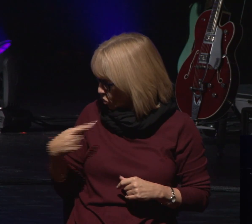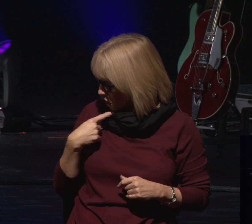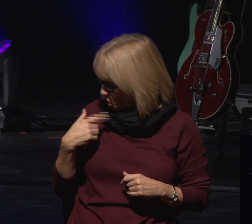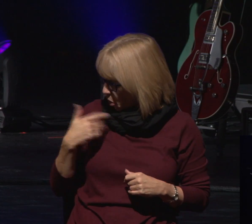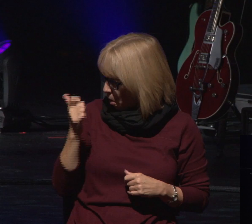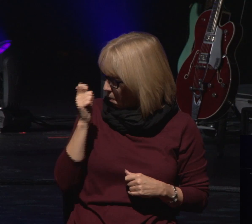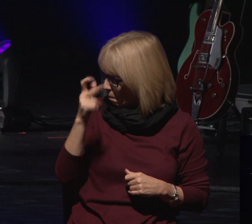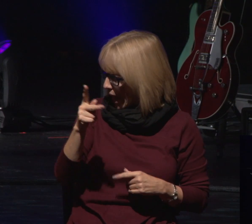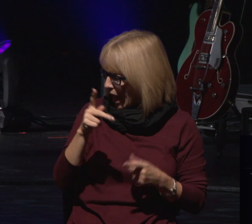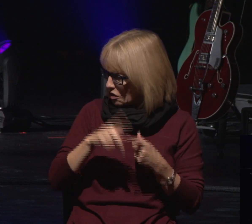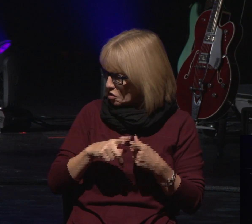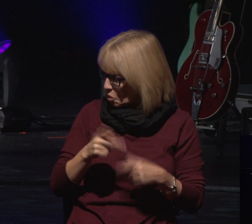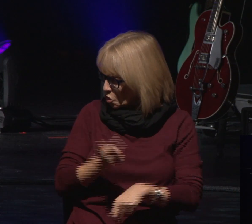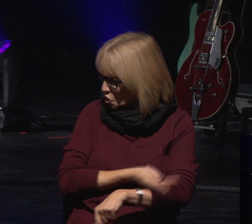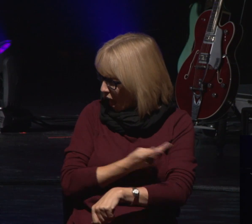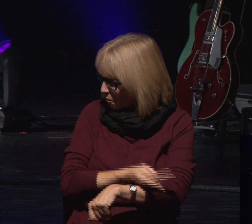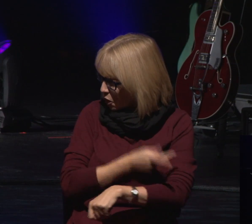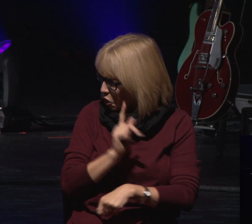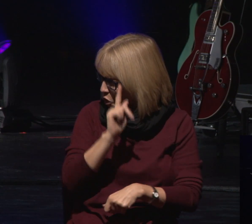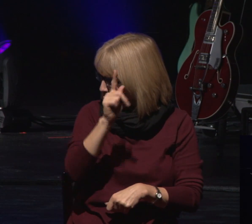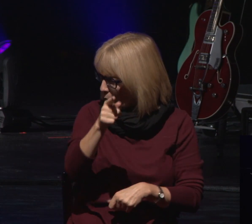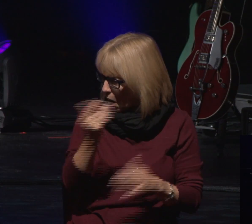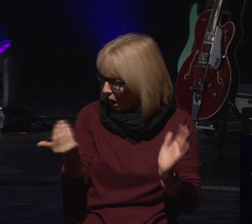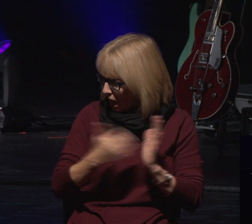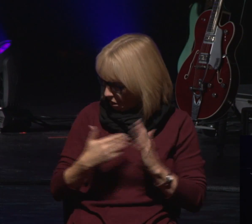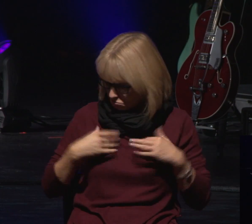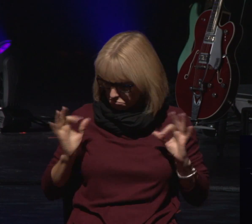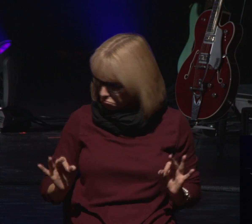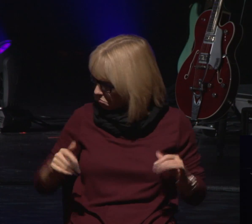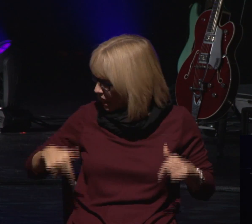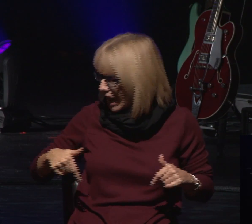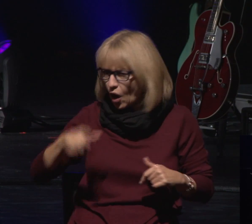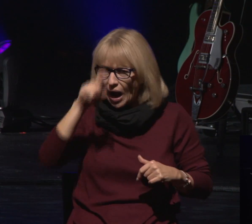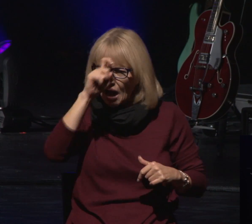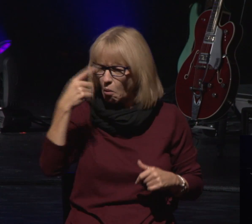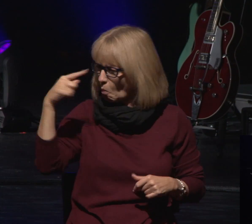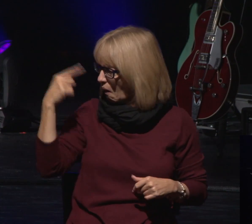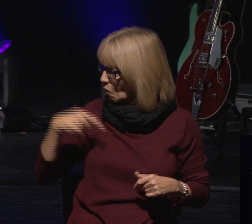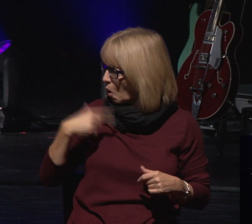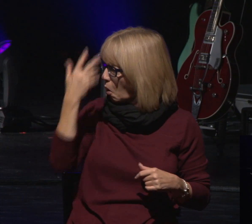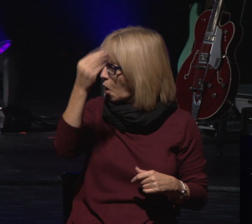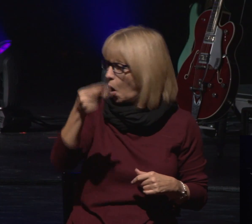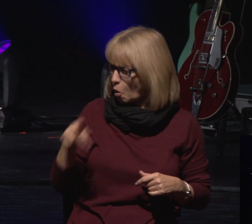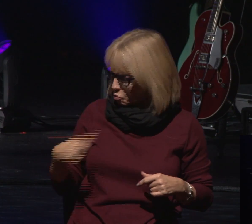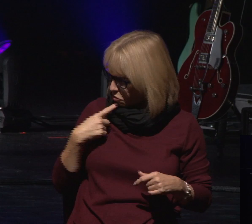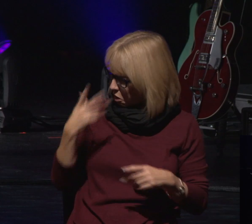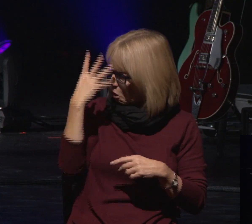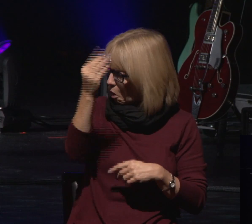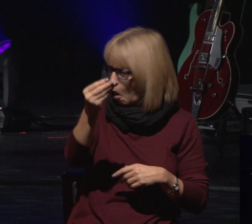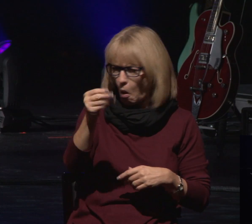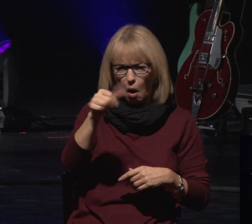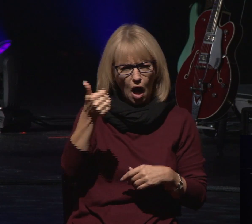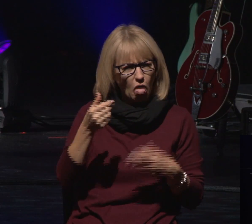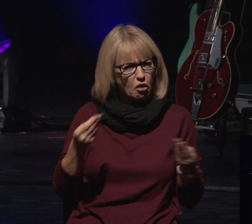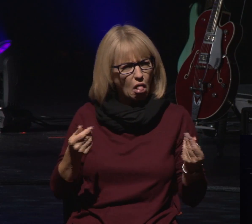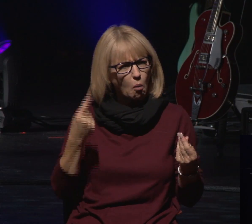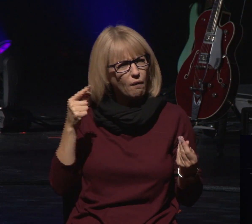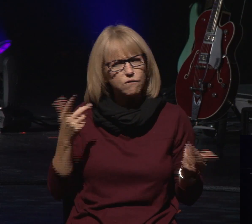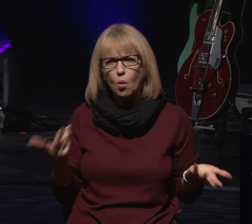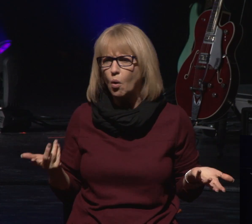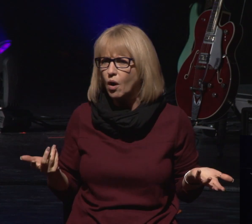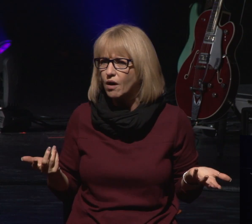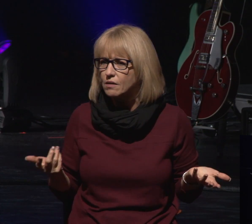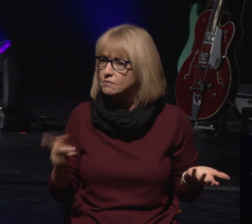to go back and be shepherds in that land when life is going so well here? But there was a promise given by